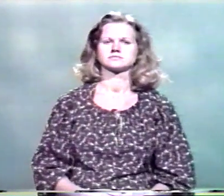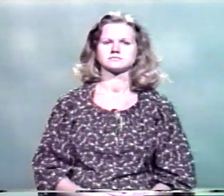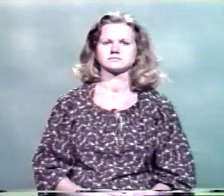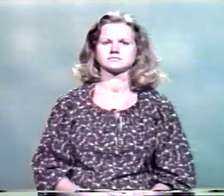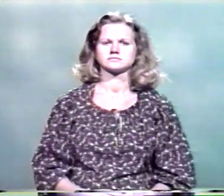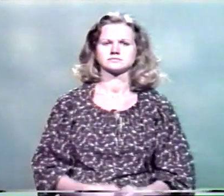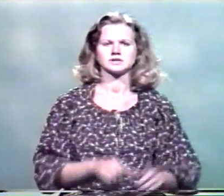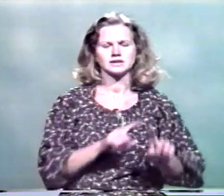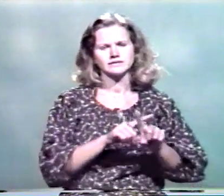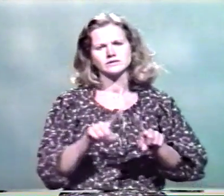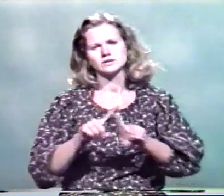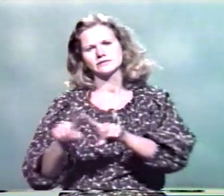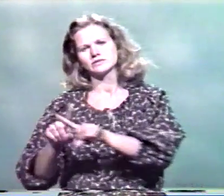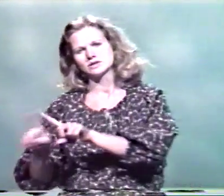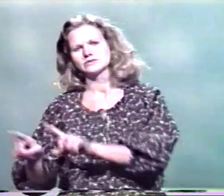Several different.